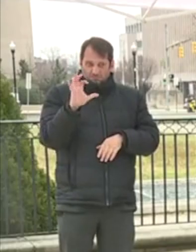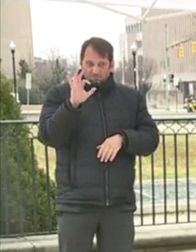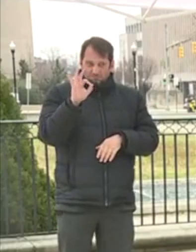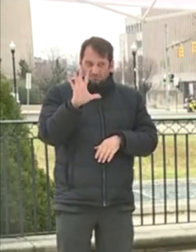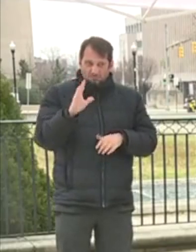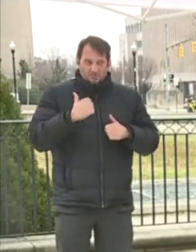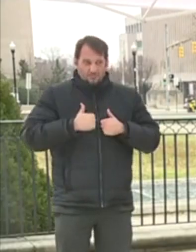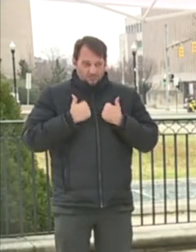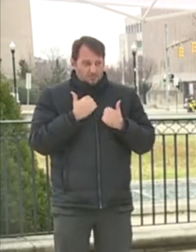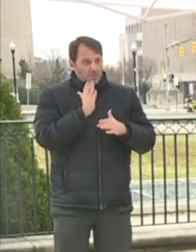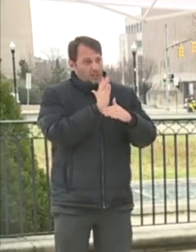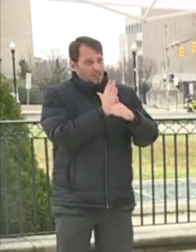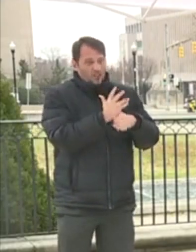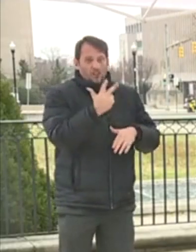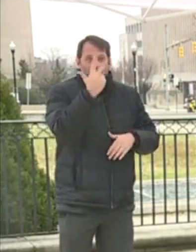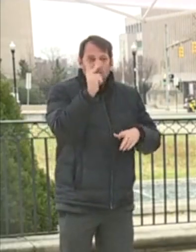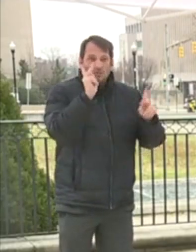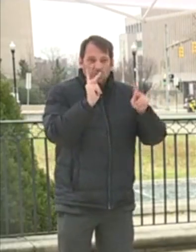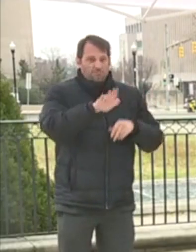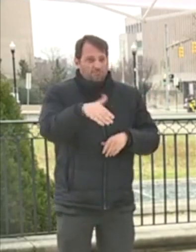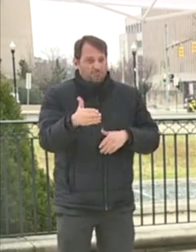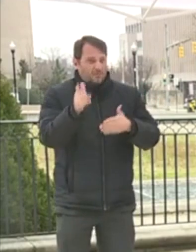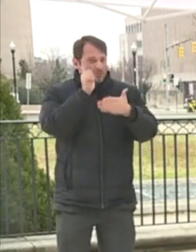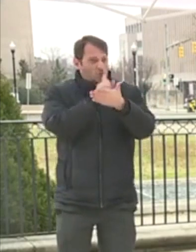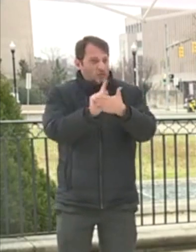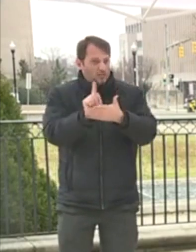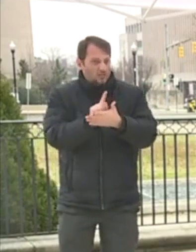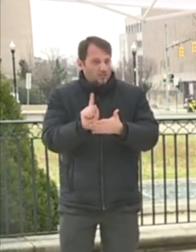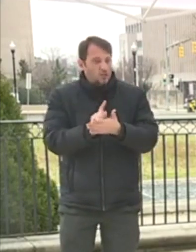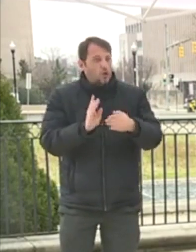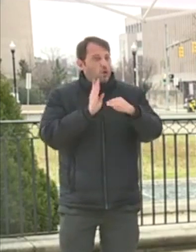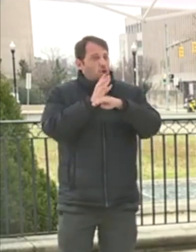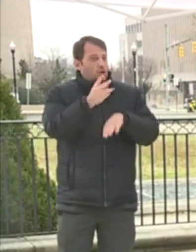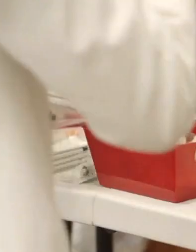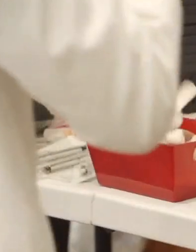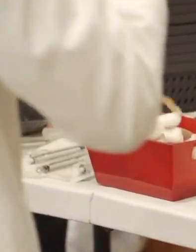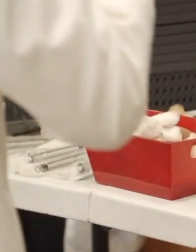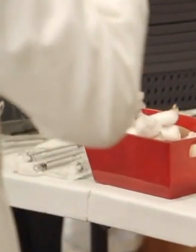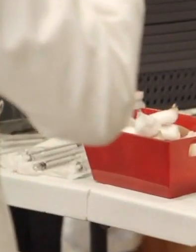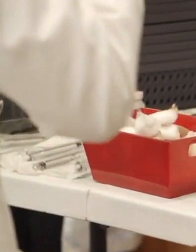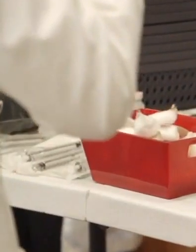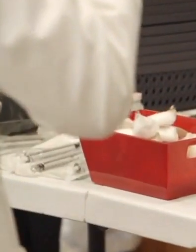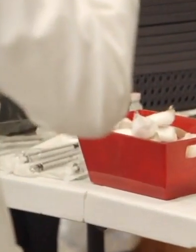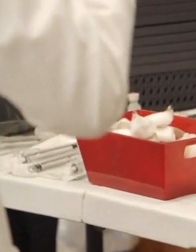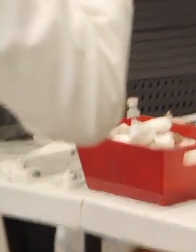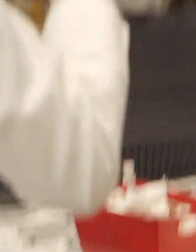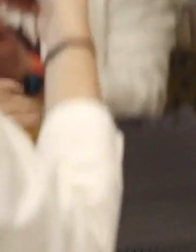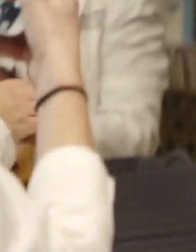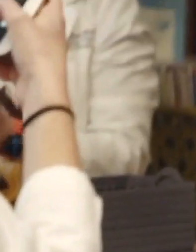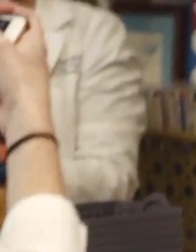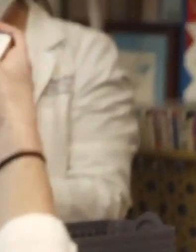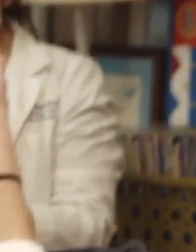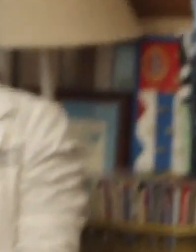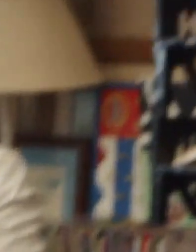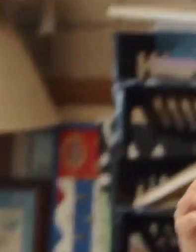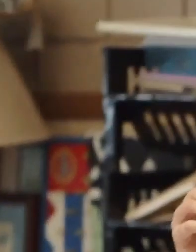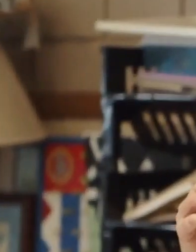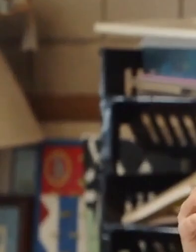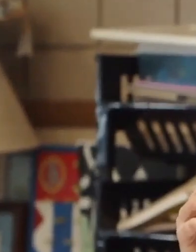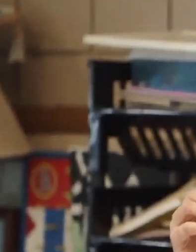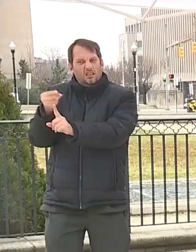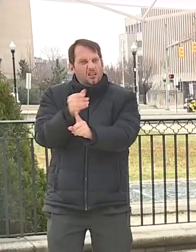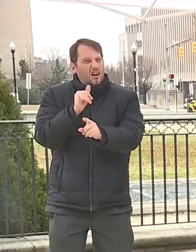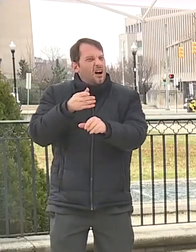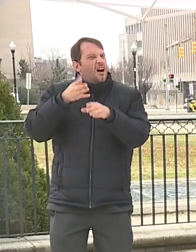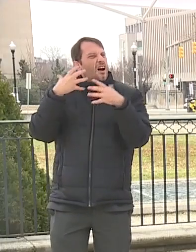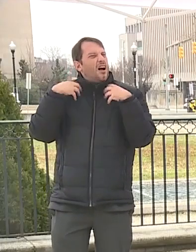individuals. And today, the city moved into its pod vaccination structure, which means there's a physical location where people will go to get the